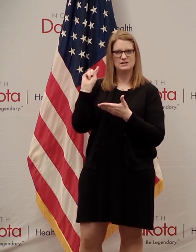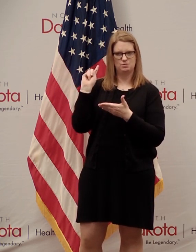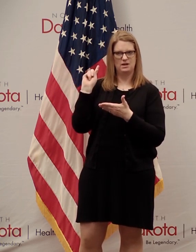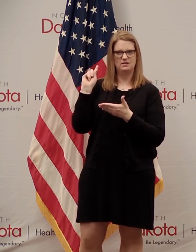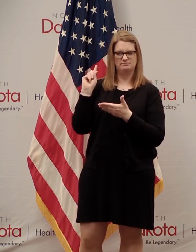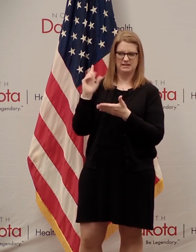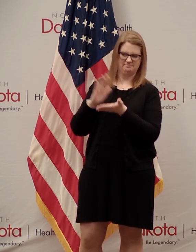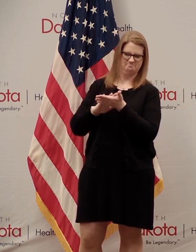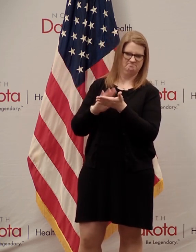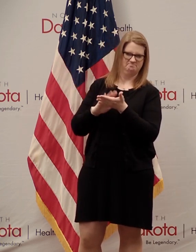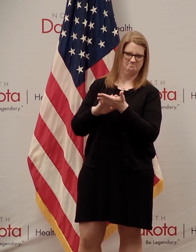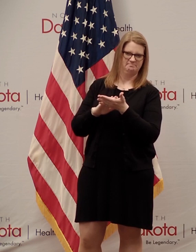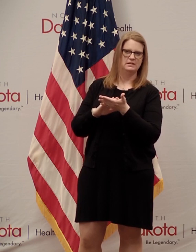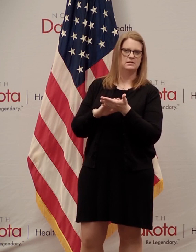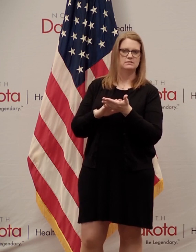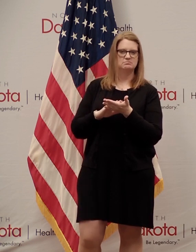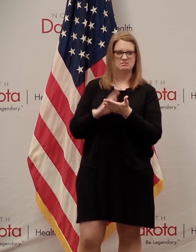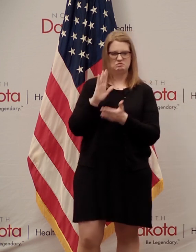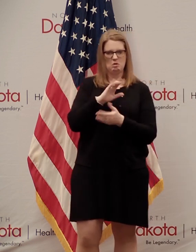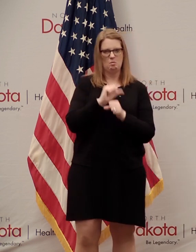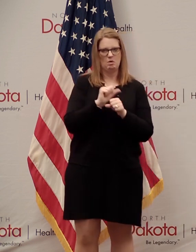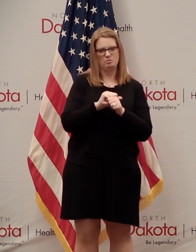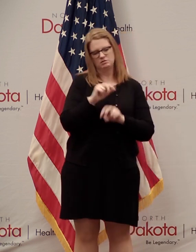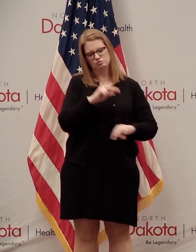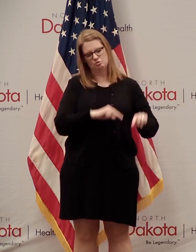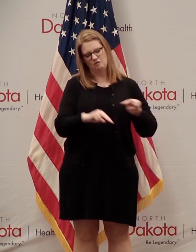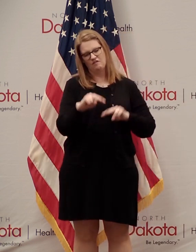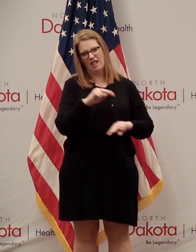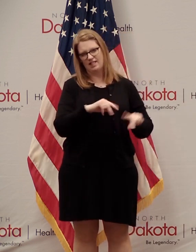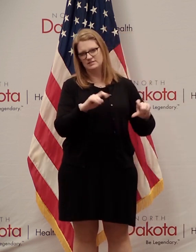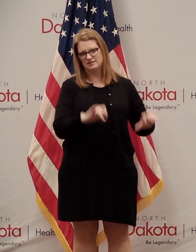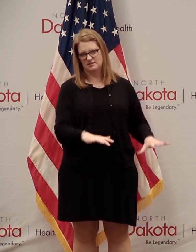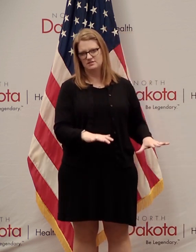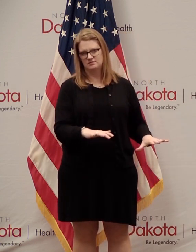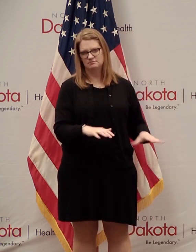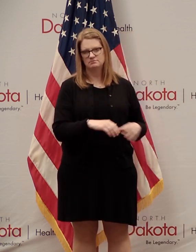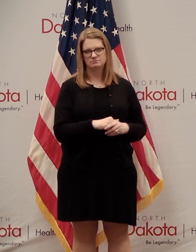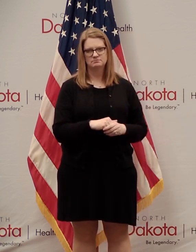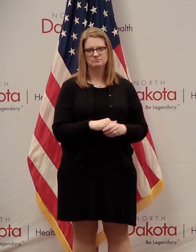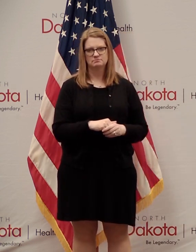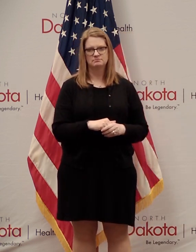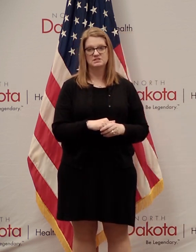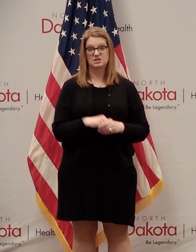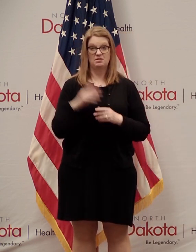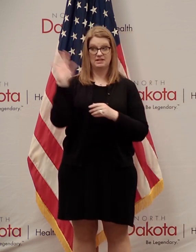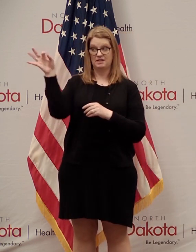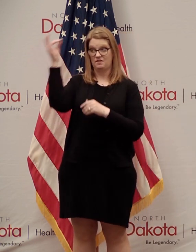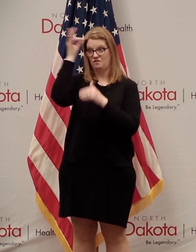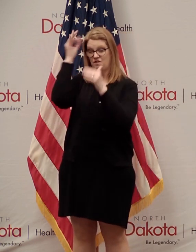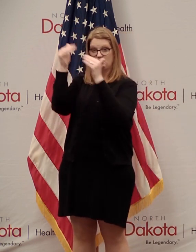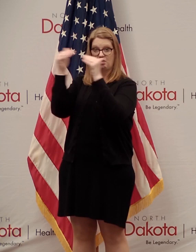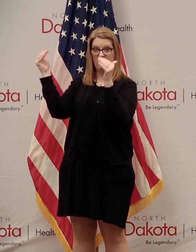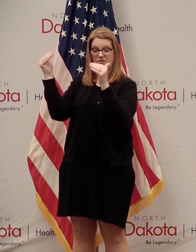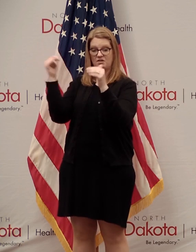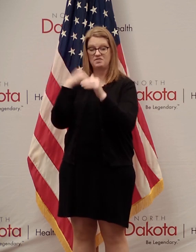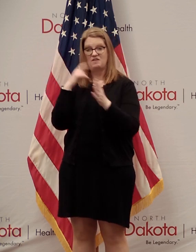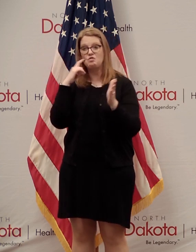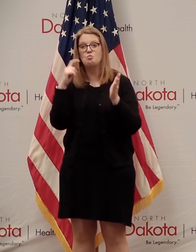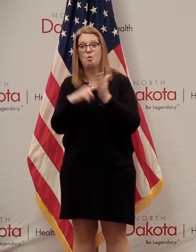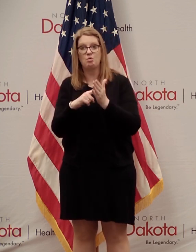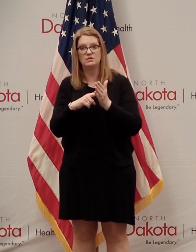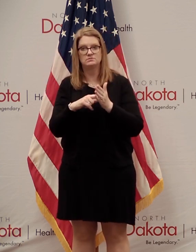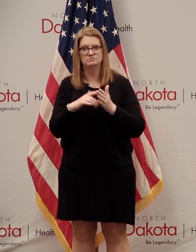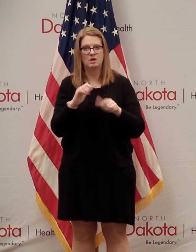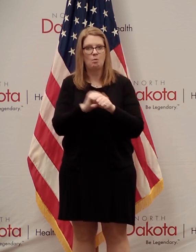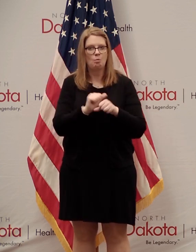we were doing on surveillance testing. And so that was, we know that there's been recognition at the federal level for what we've done so far, but we want to